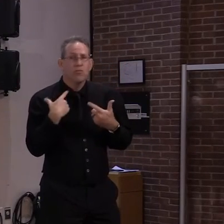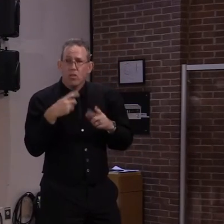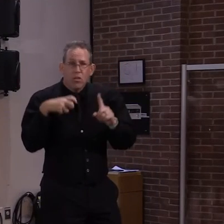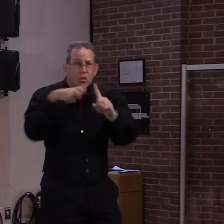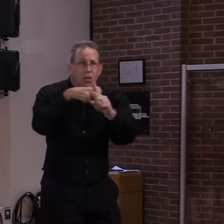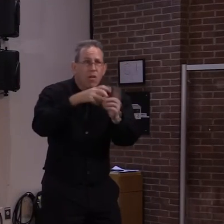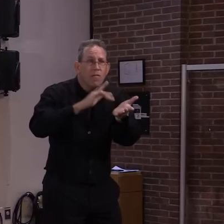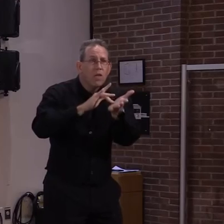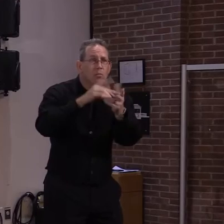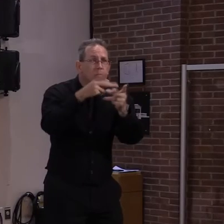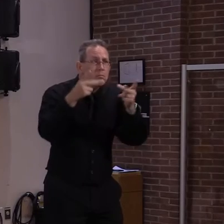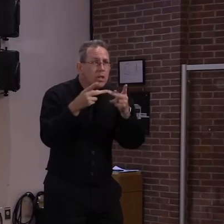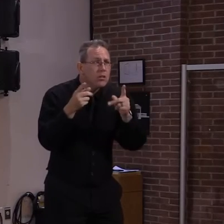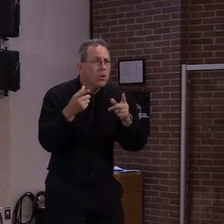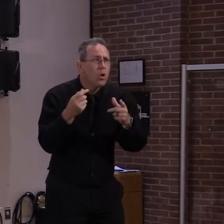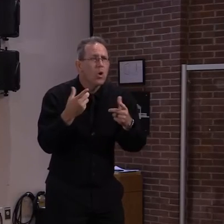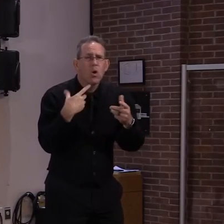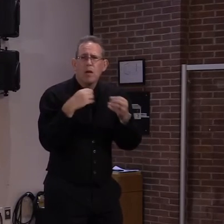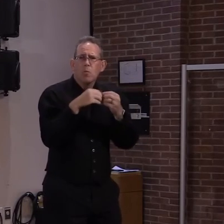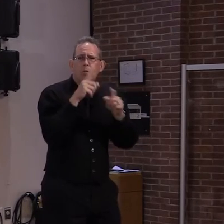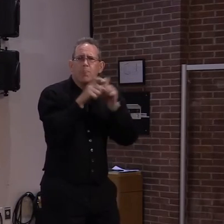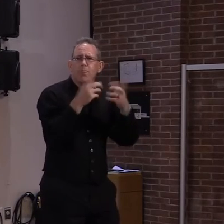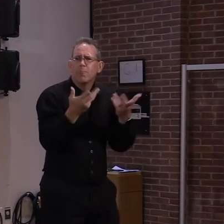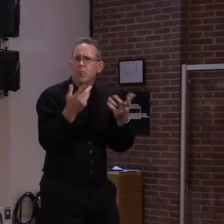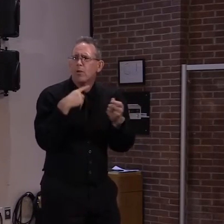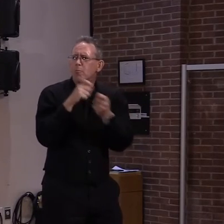for? Secretary Smith.